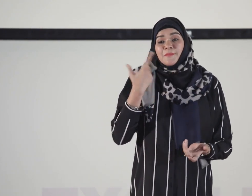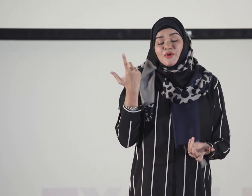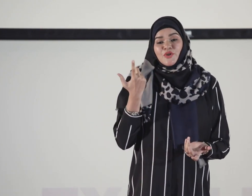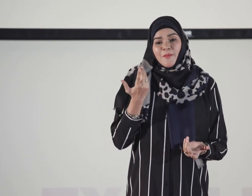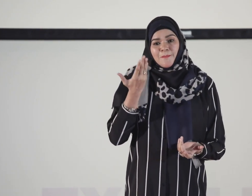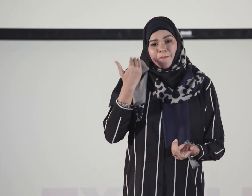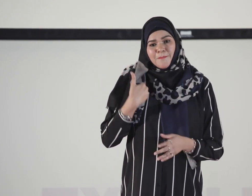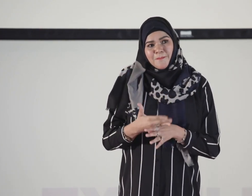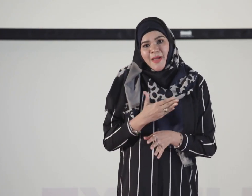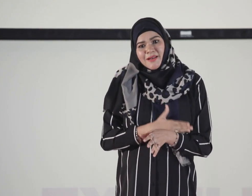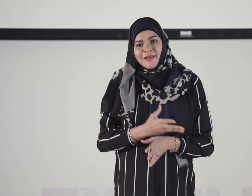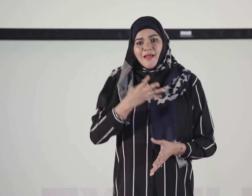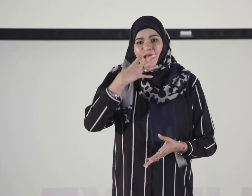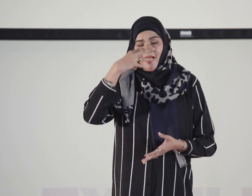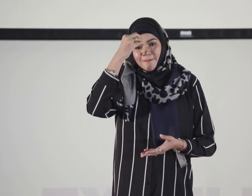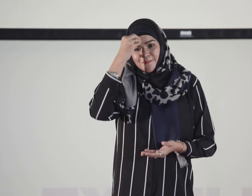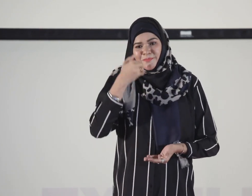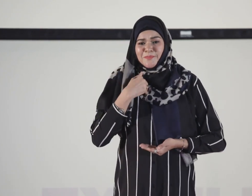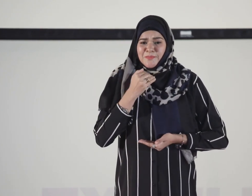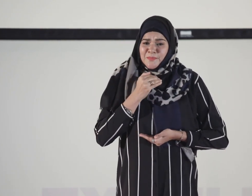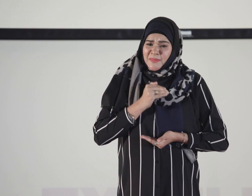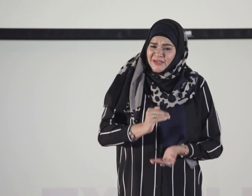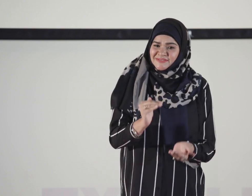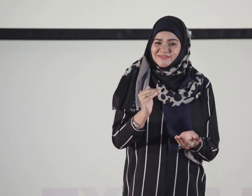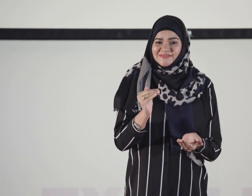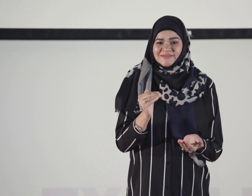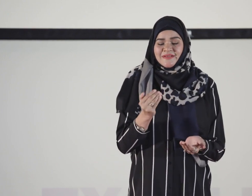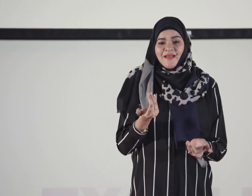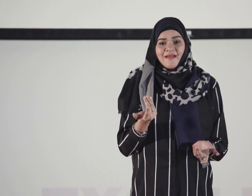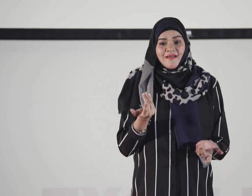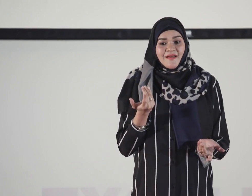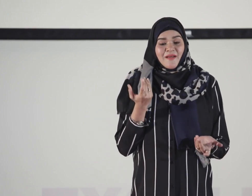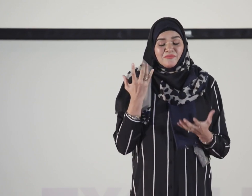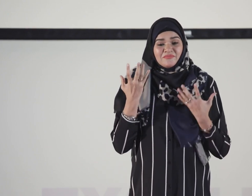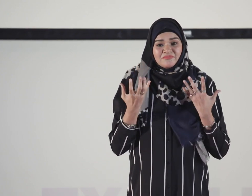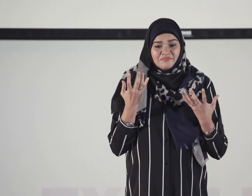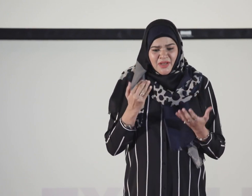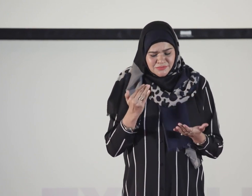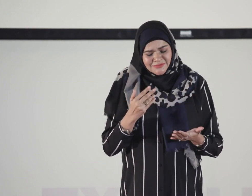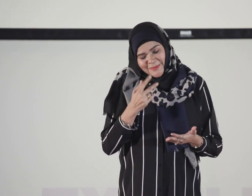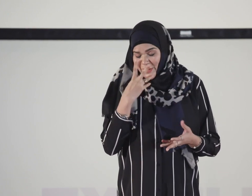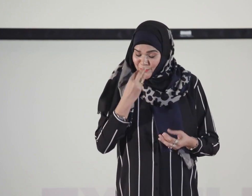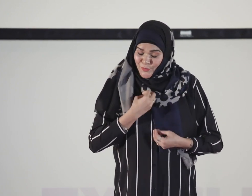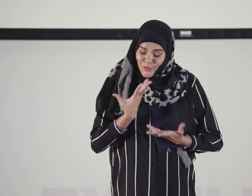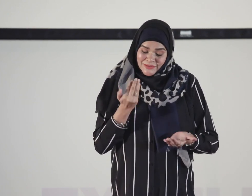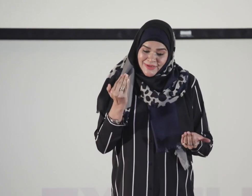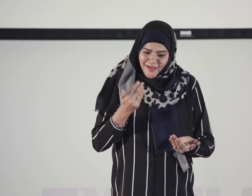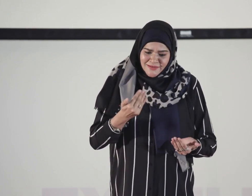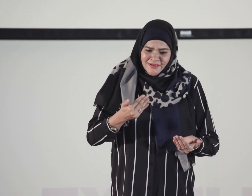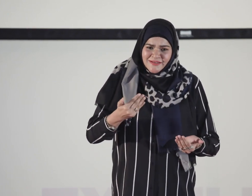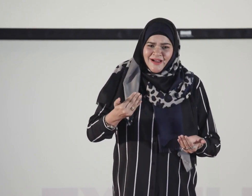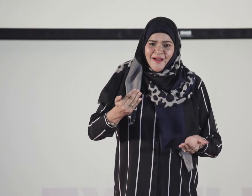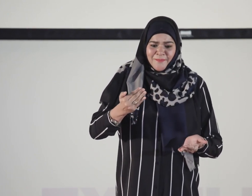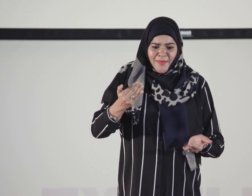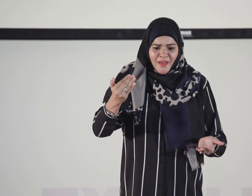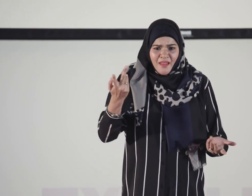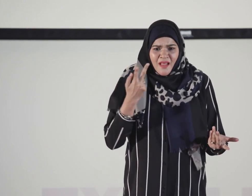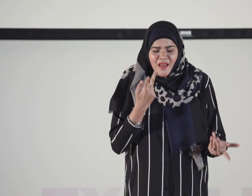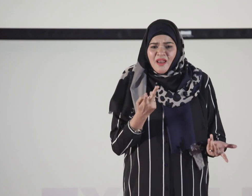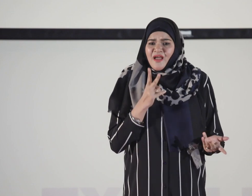what-ifs. When I was born, my mother was extremely happy to have given birth to a